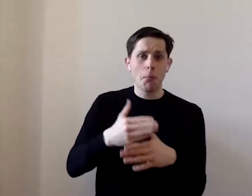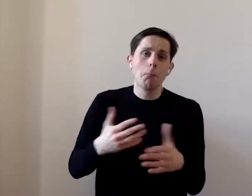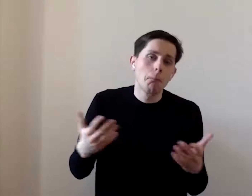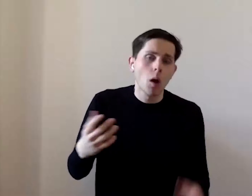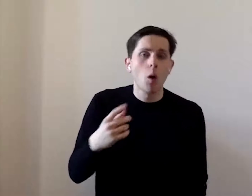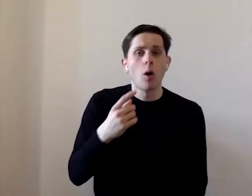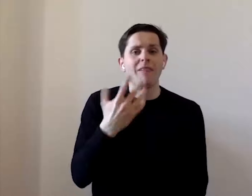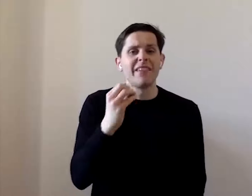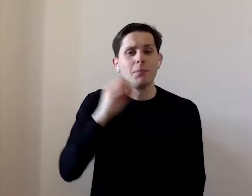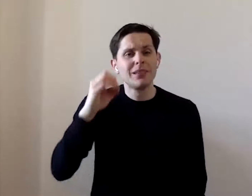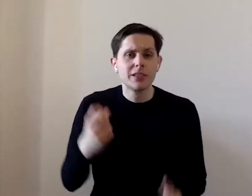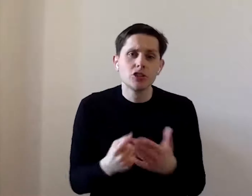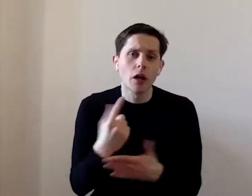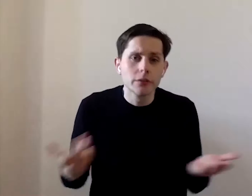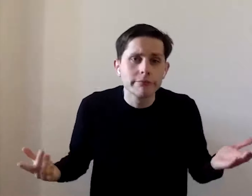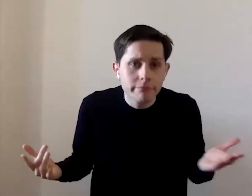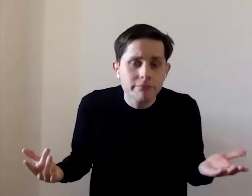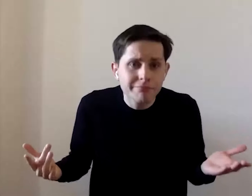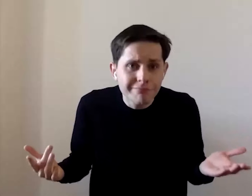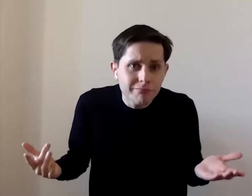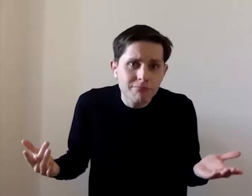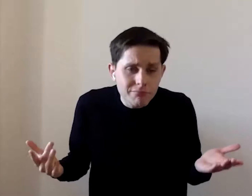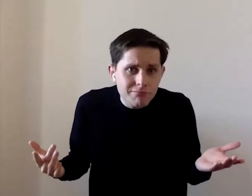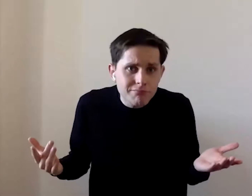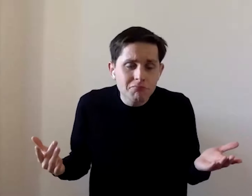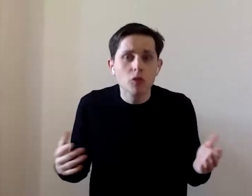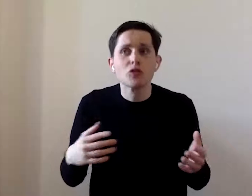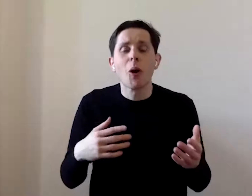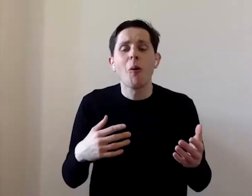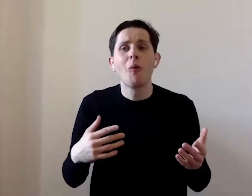into it being like, you know, there's a 1 in 2 chance that I get a job at the end of this,